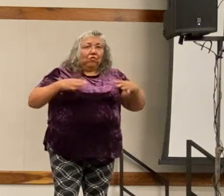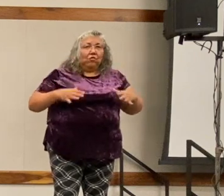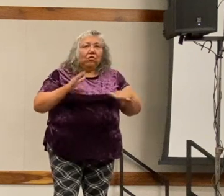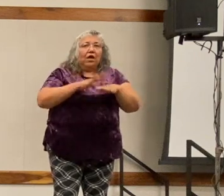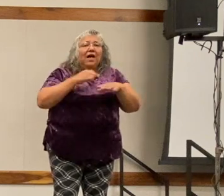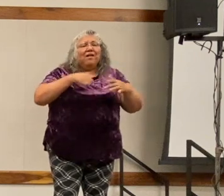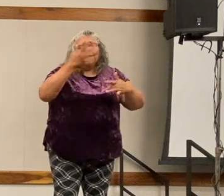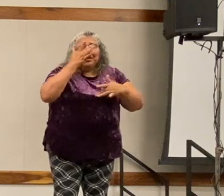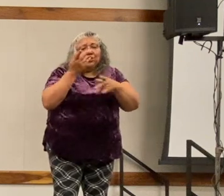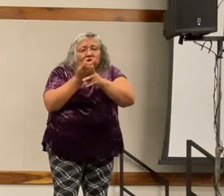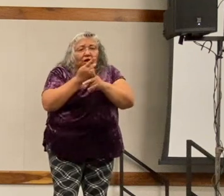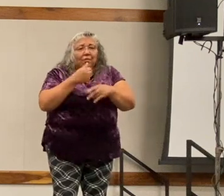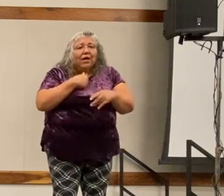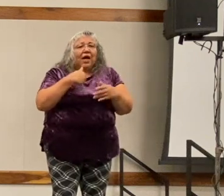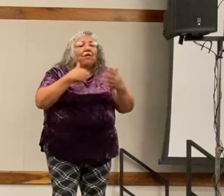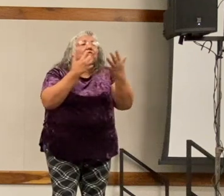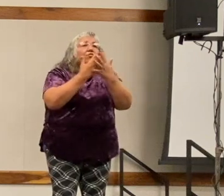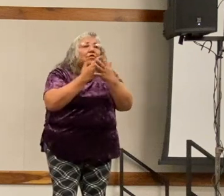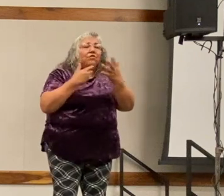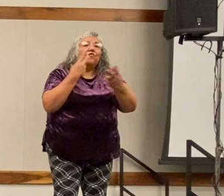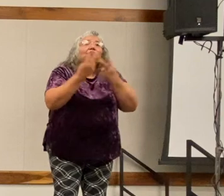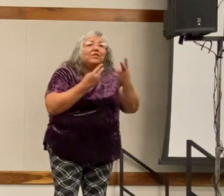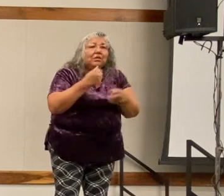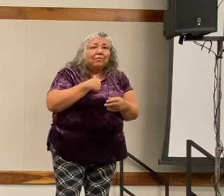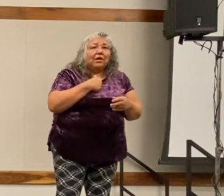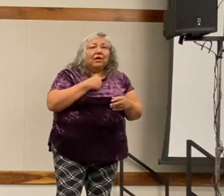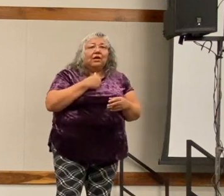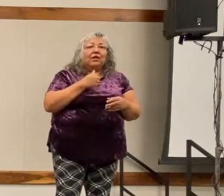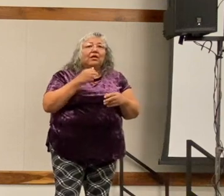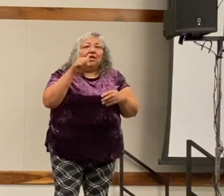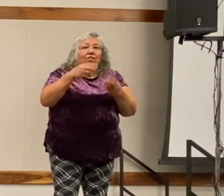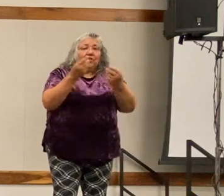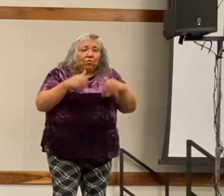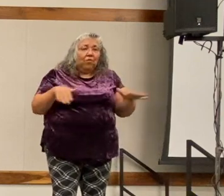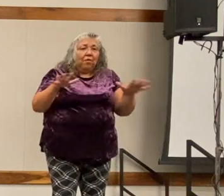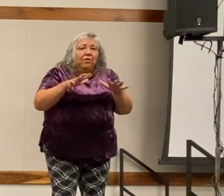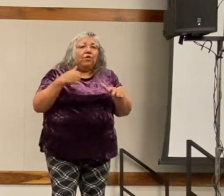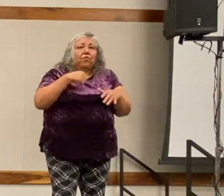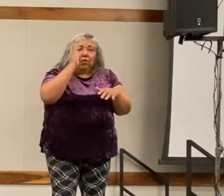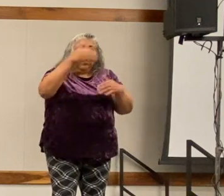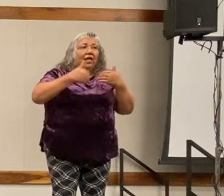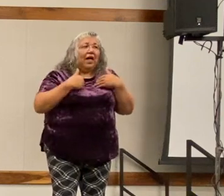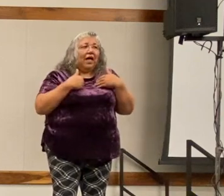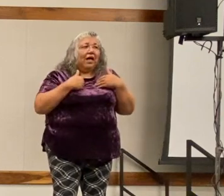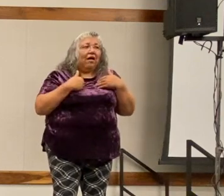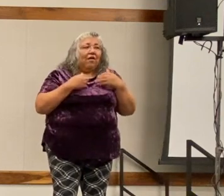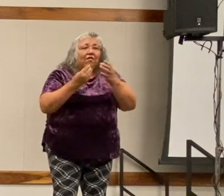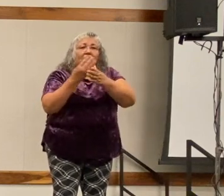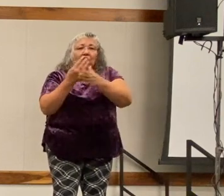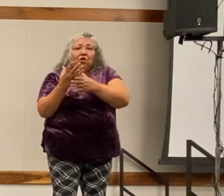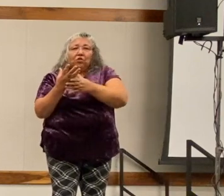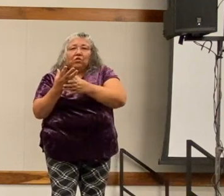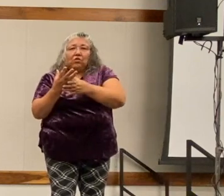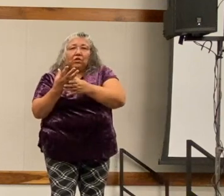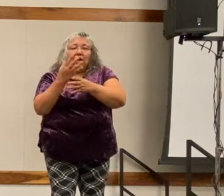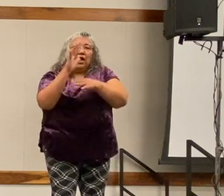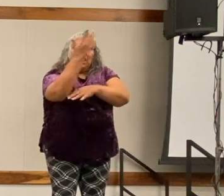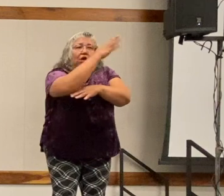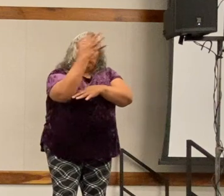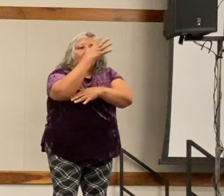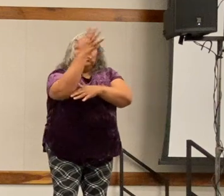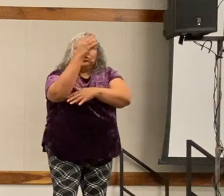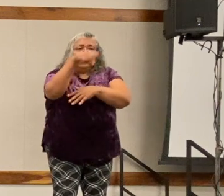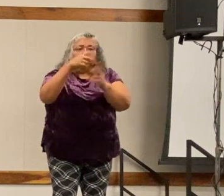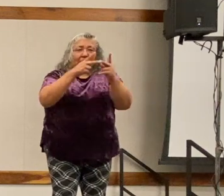took care of me. I was in prison, and you visited me. On this property, we will have a garden and orchard on